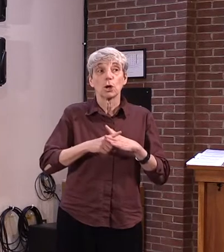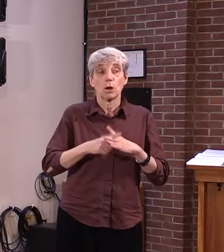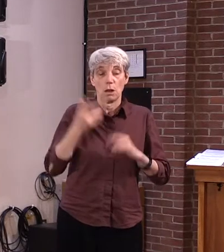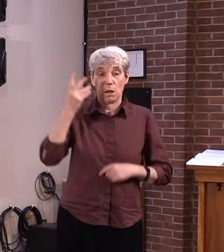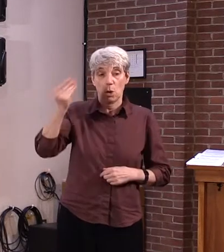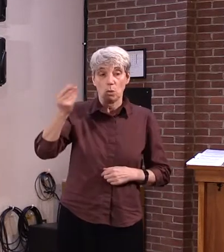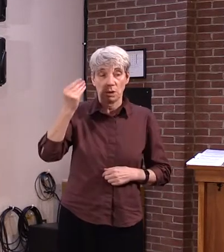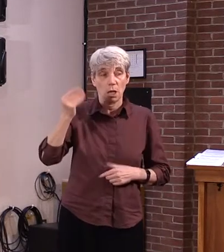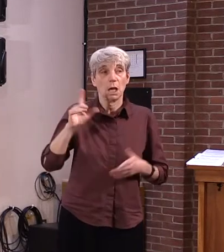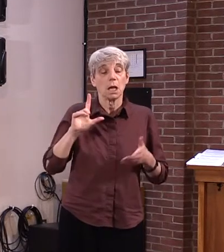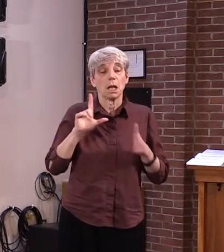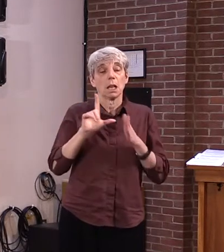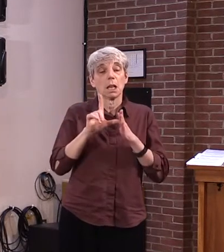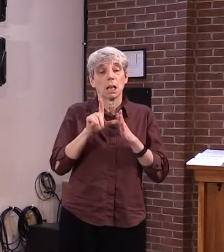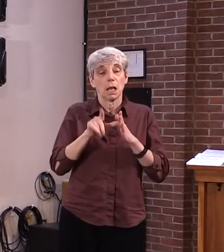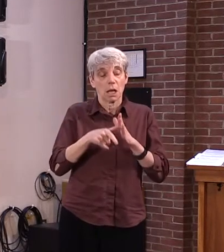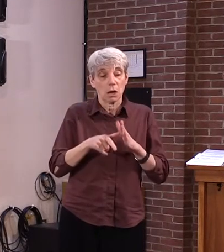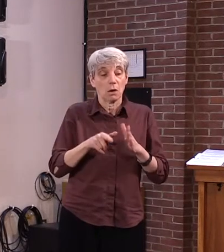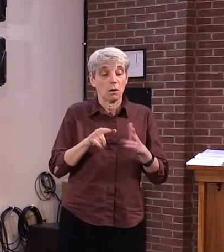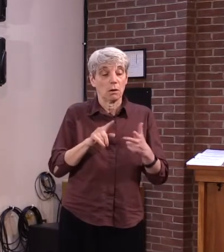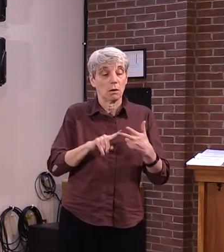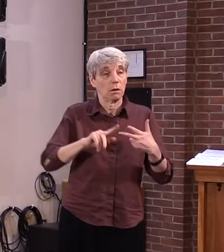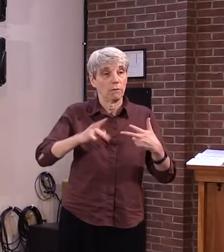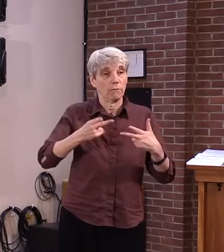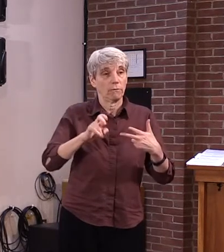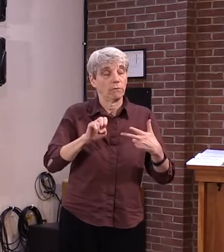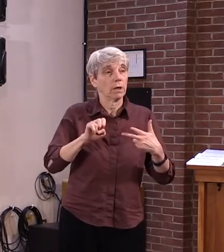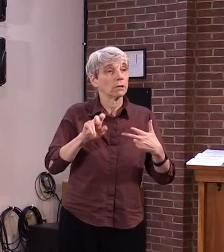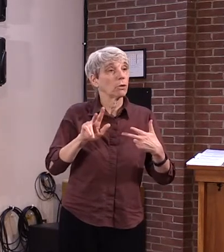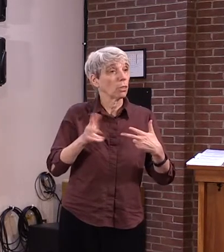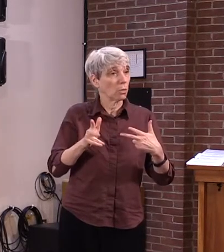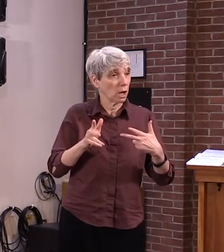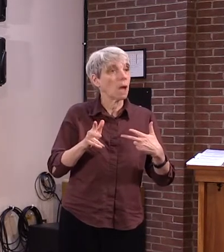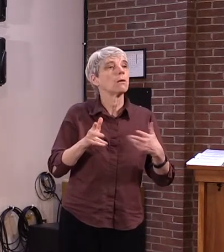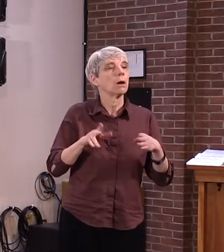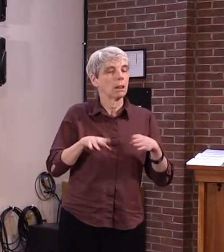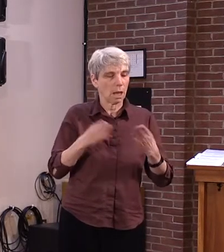visitation when you get to the third phase. We have revised